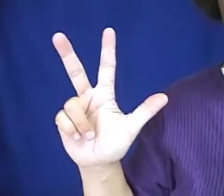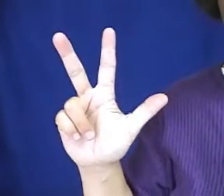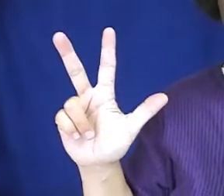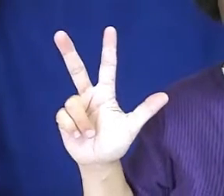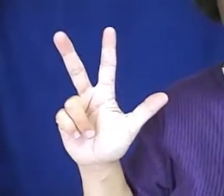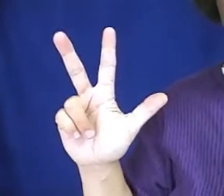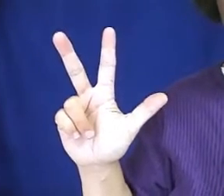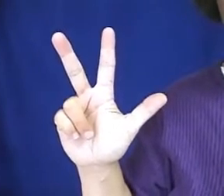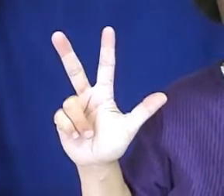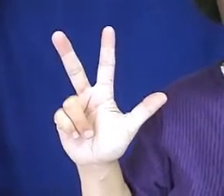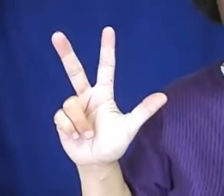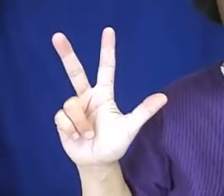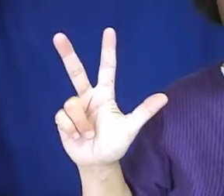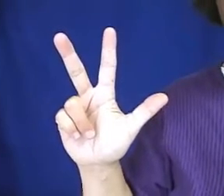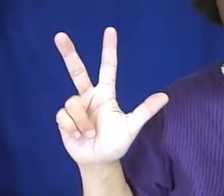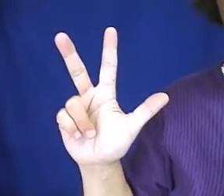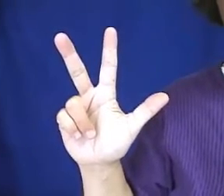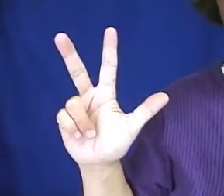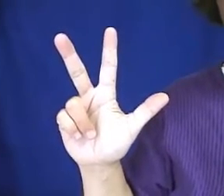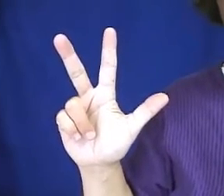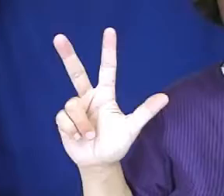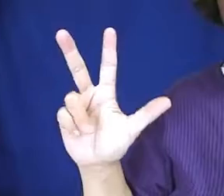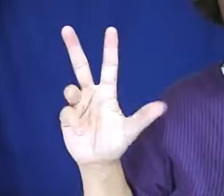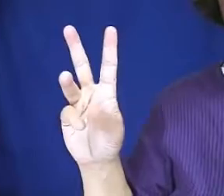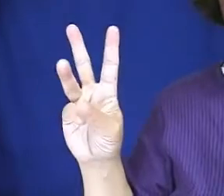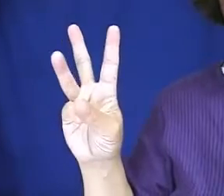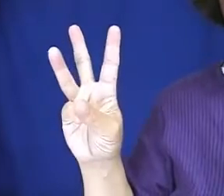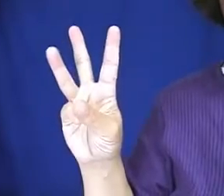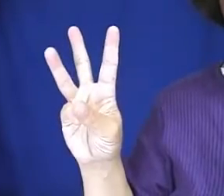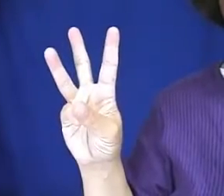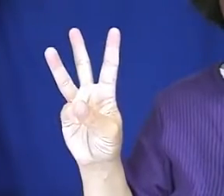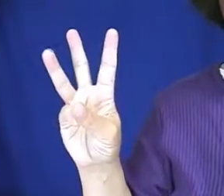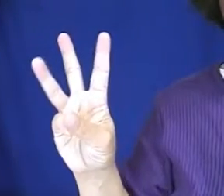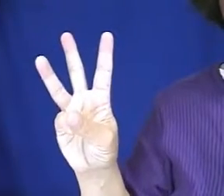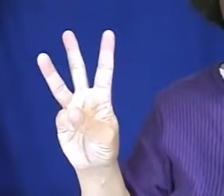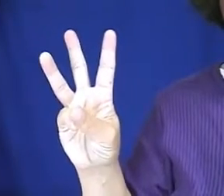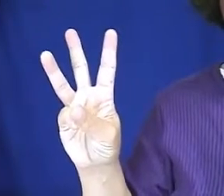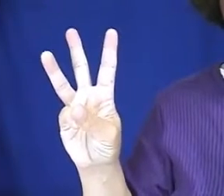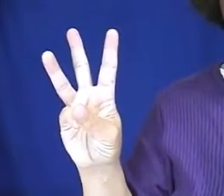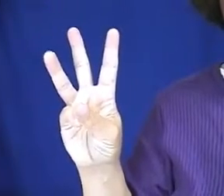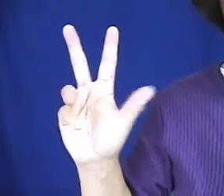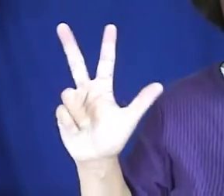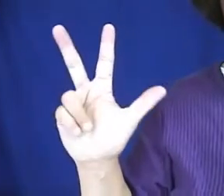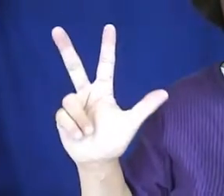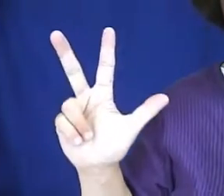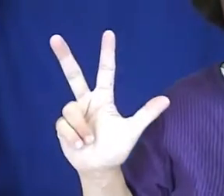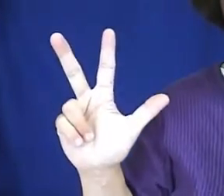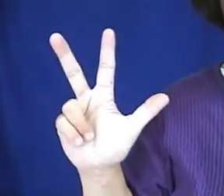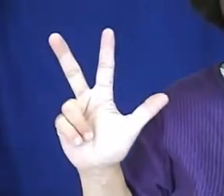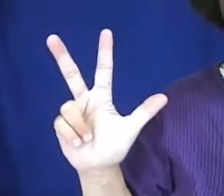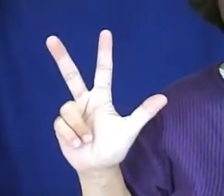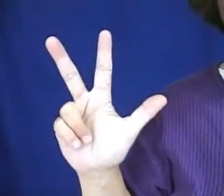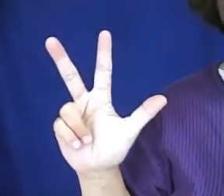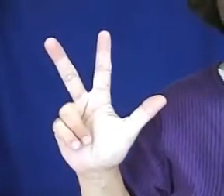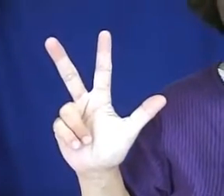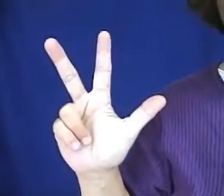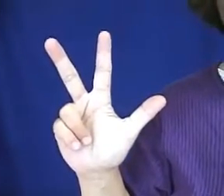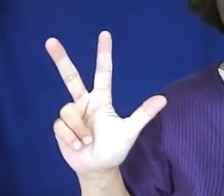3. Notice it is not the American hearing culture 3. This is 3 in American